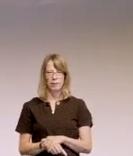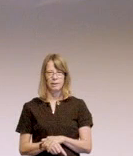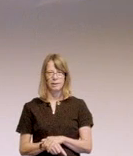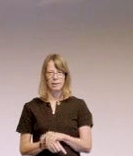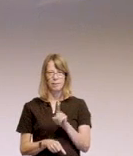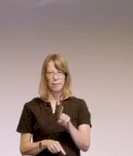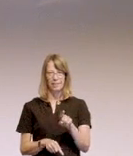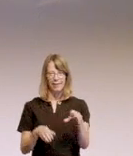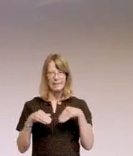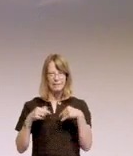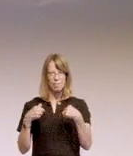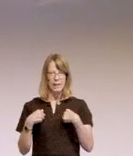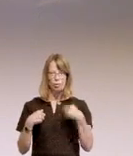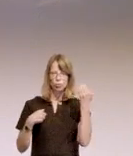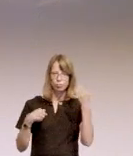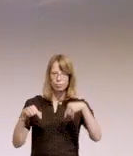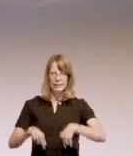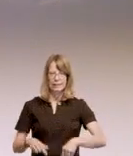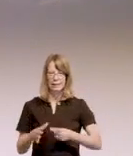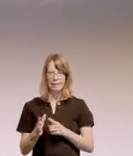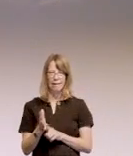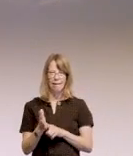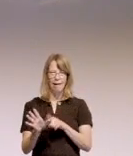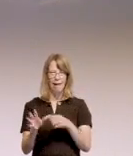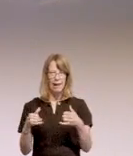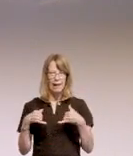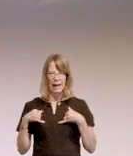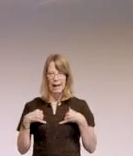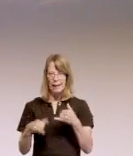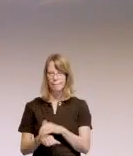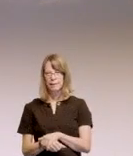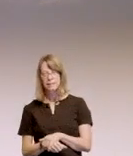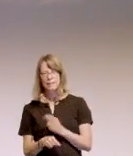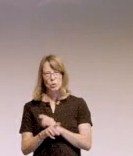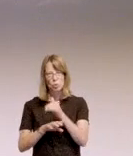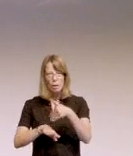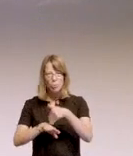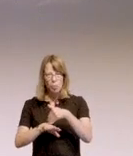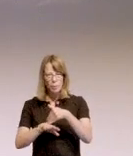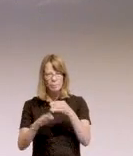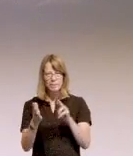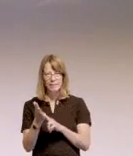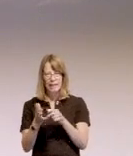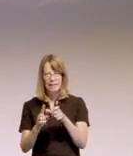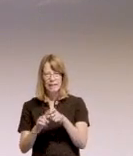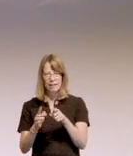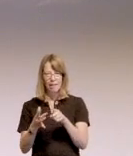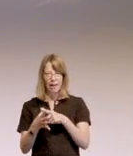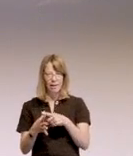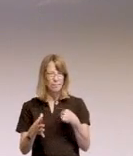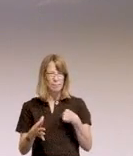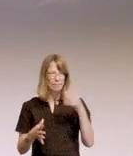at AliCamp. So we talked about the difficulties designing at the NDIA, and at the time, I actually didn't have an